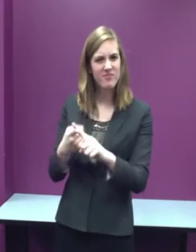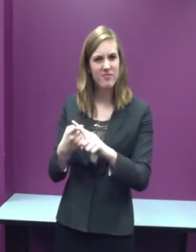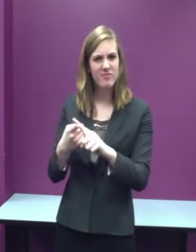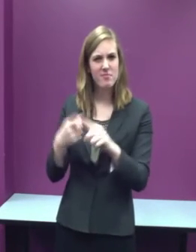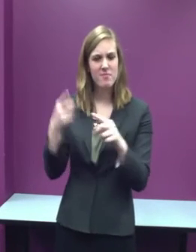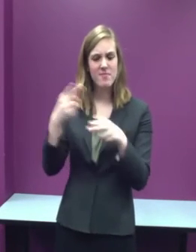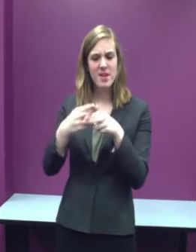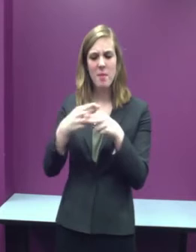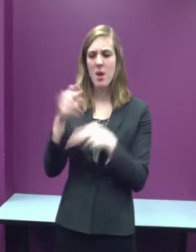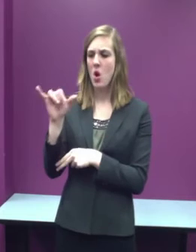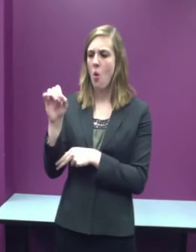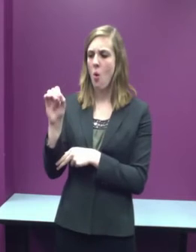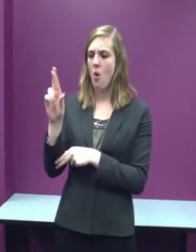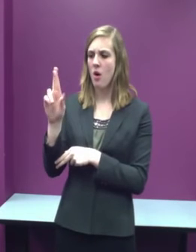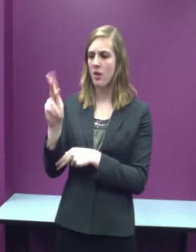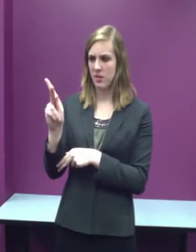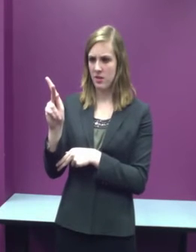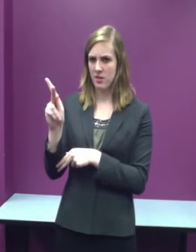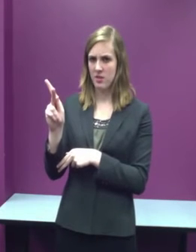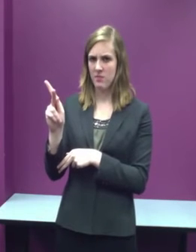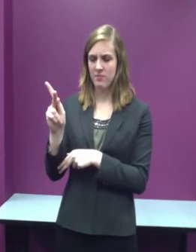All were leaving their families behind for years.